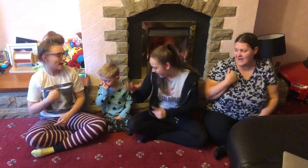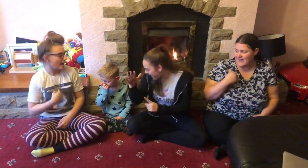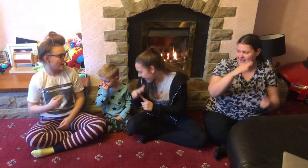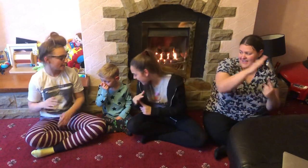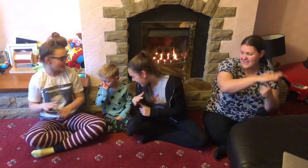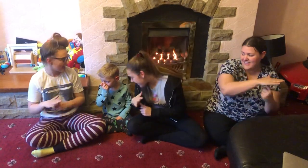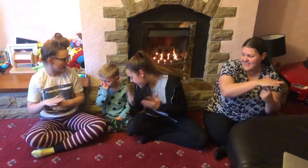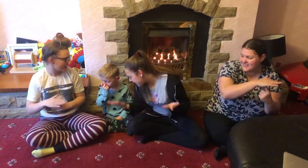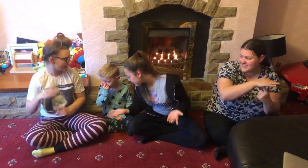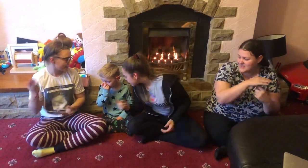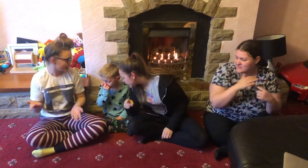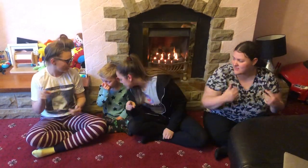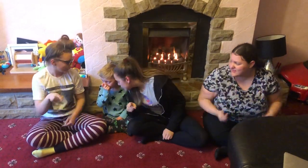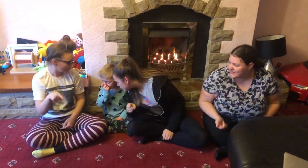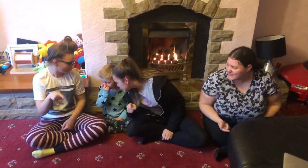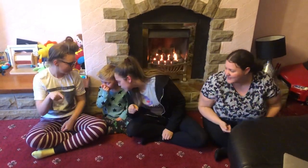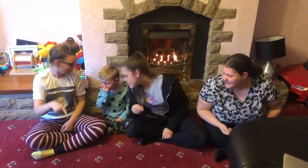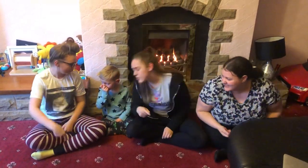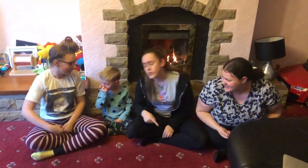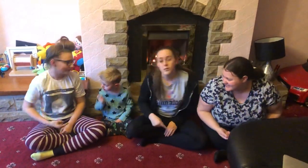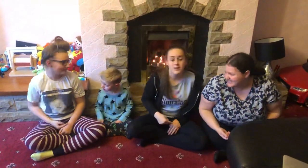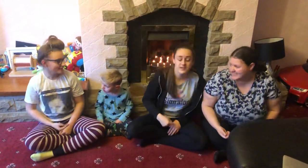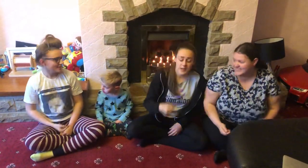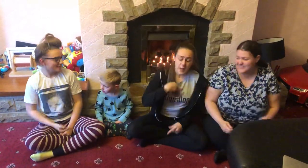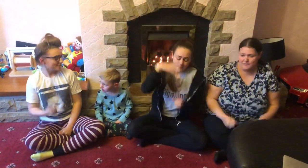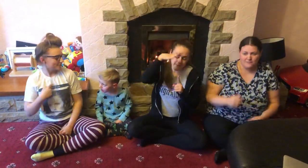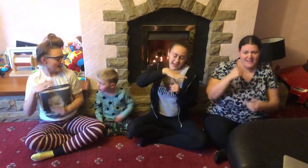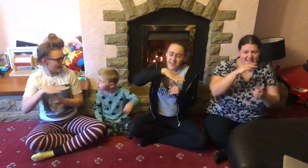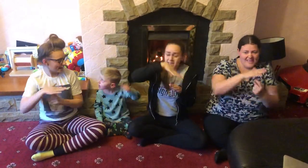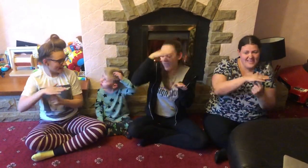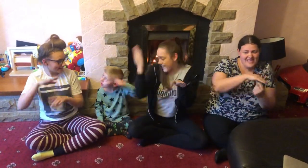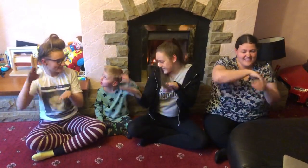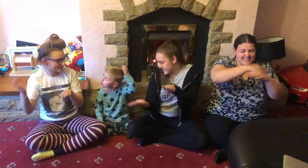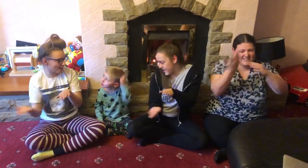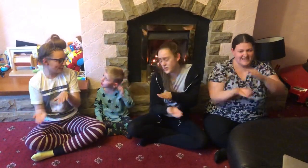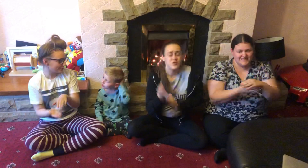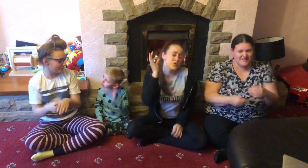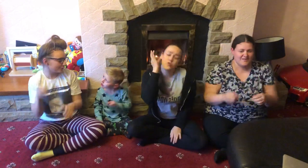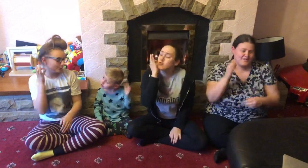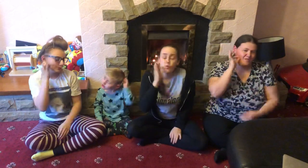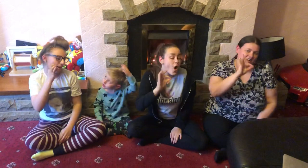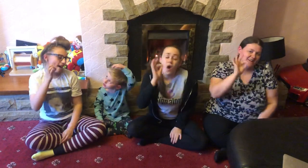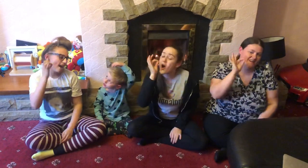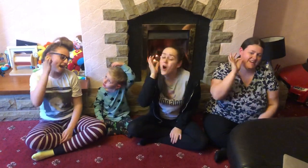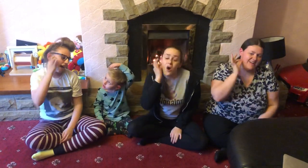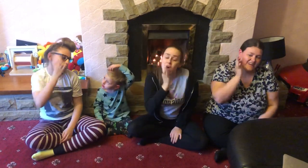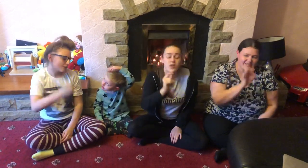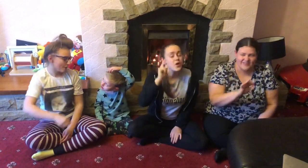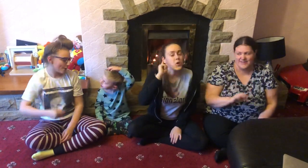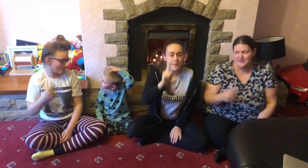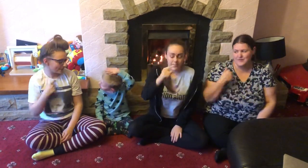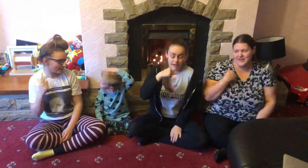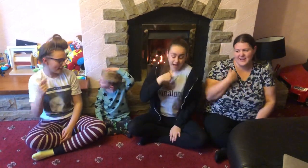head for you. My head's underwater, but